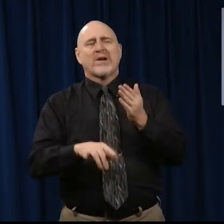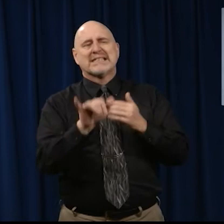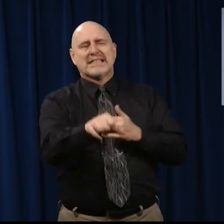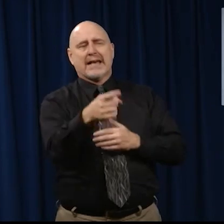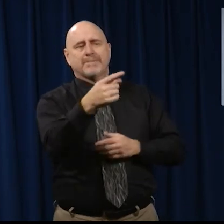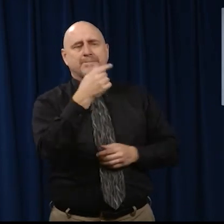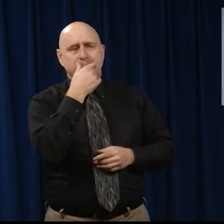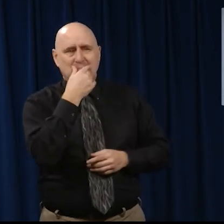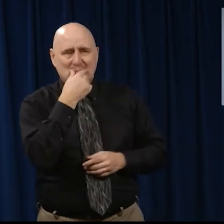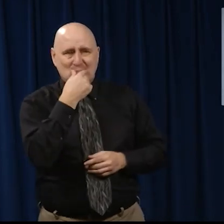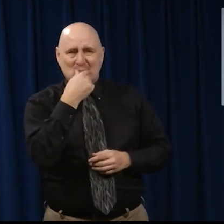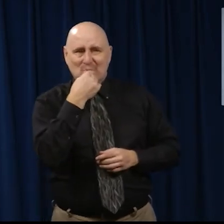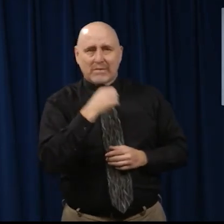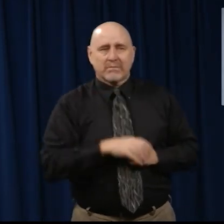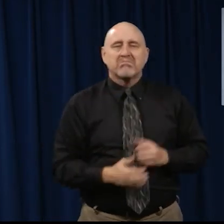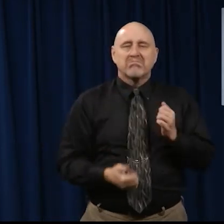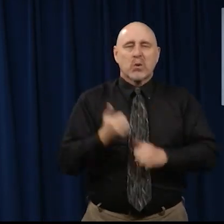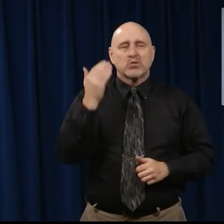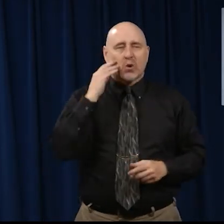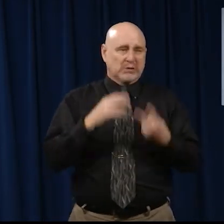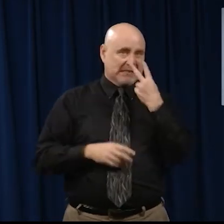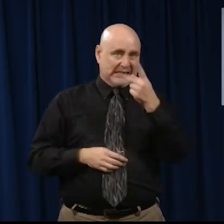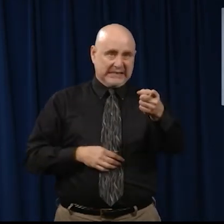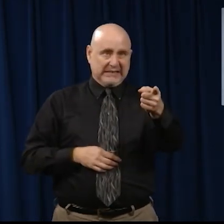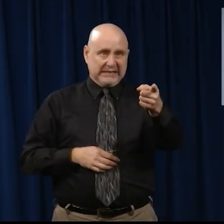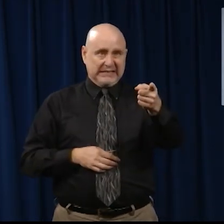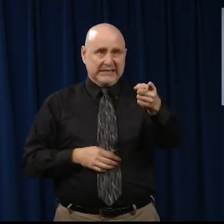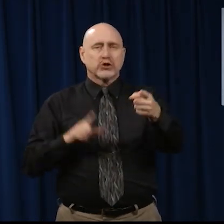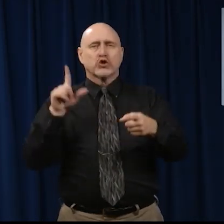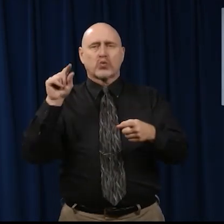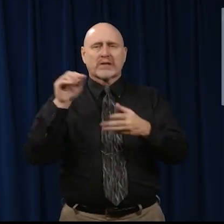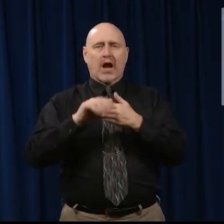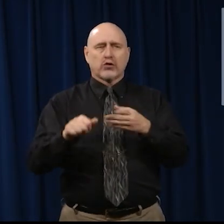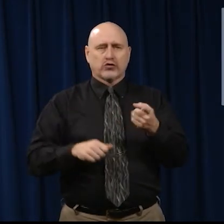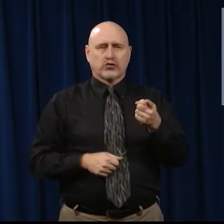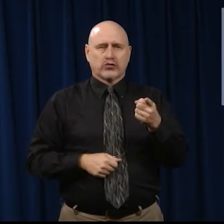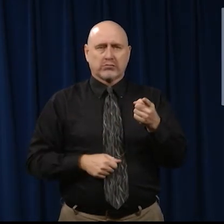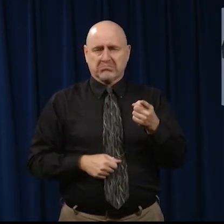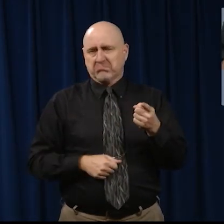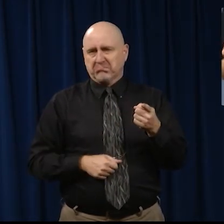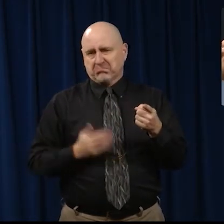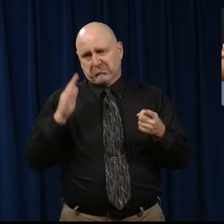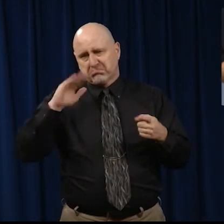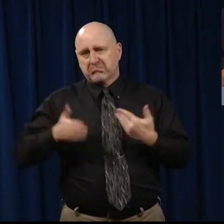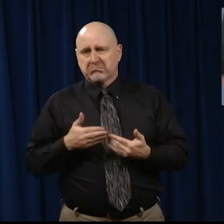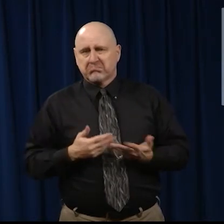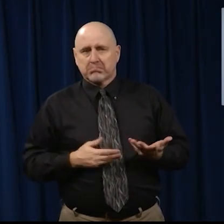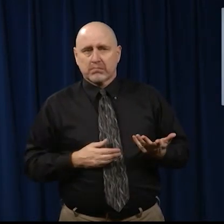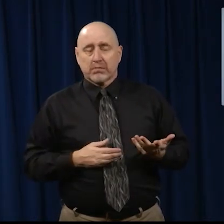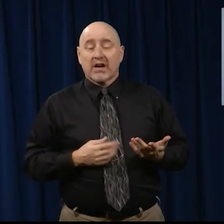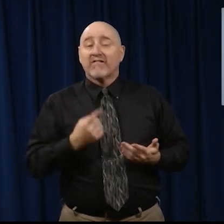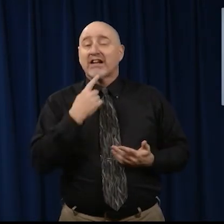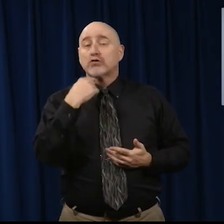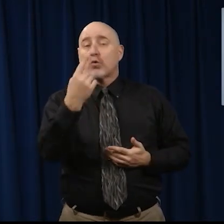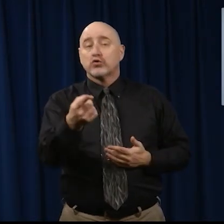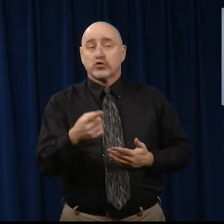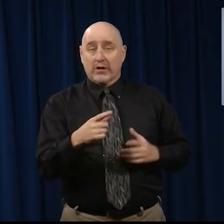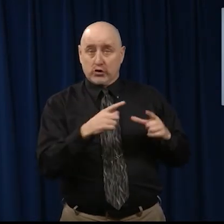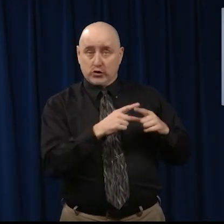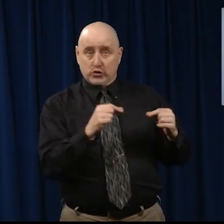here? I think most of you can see this. $20 bill. Pretty easy to understand. If I said to you, is